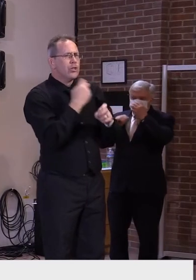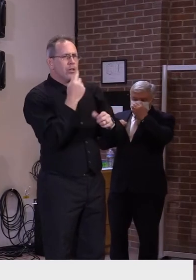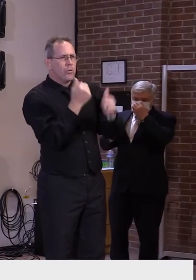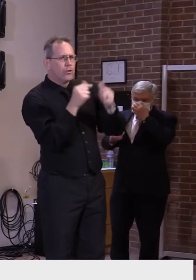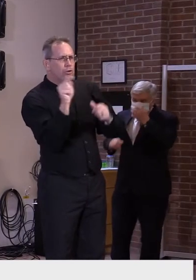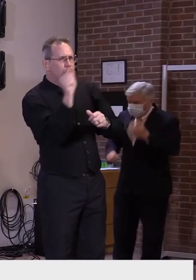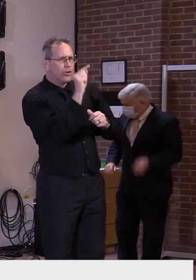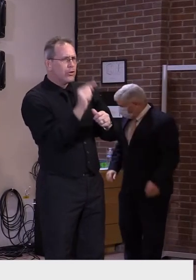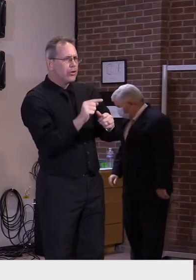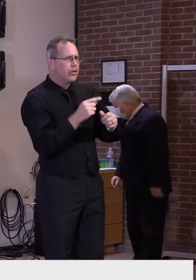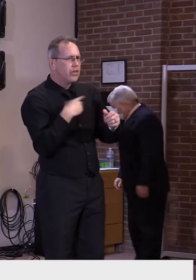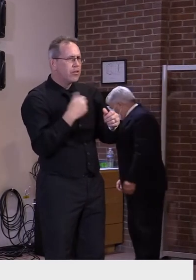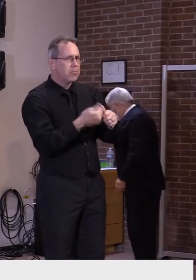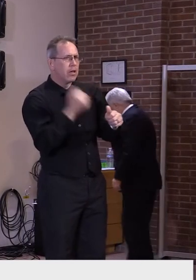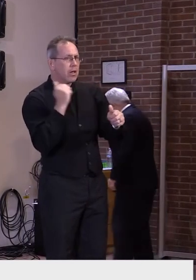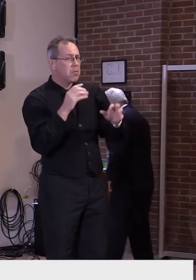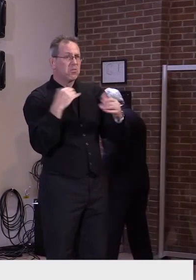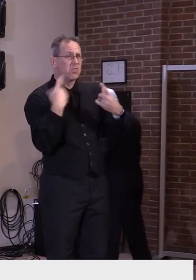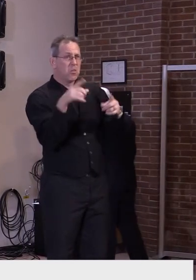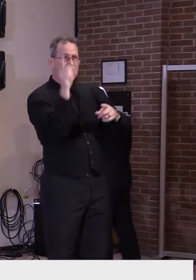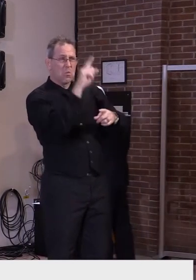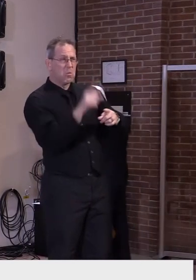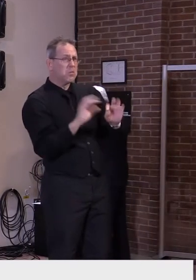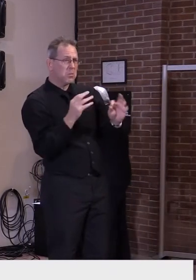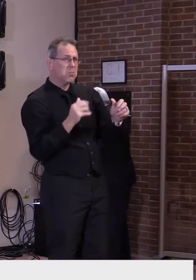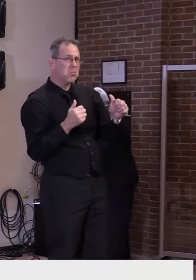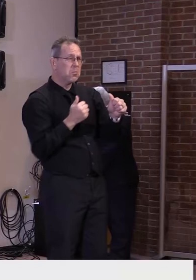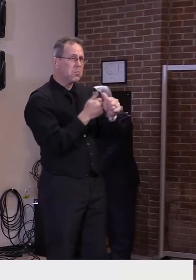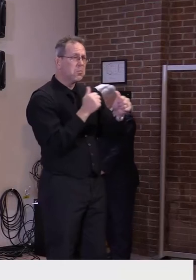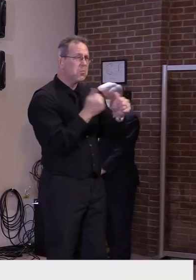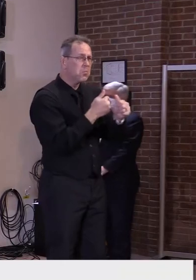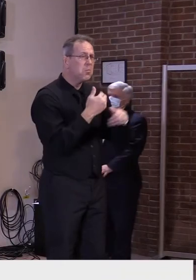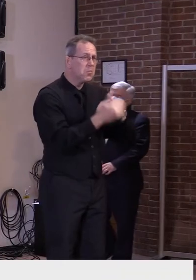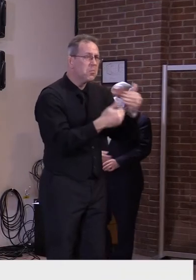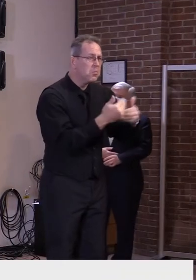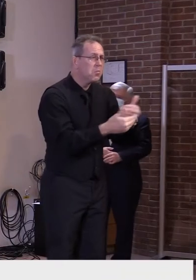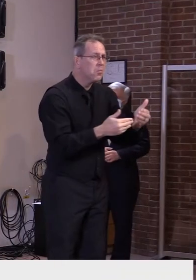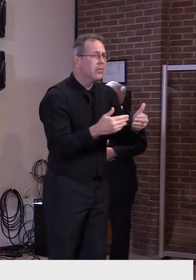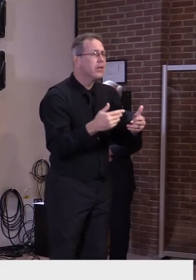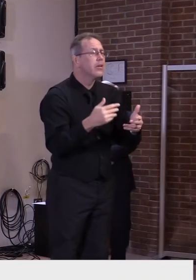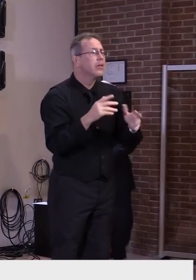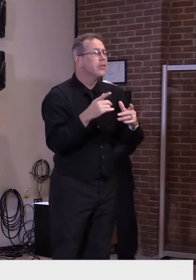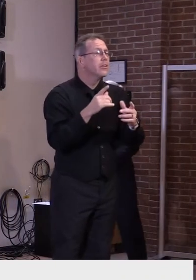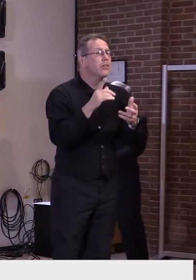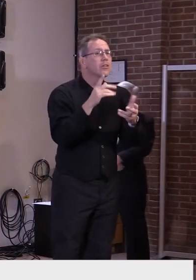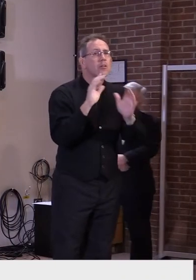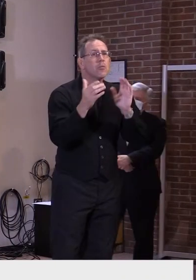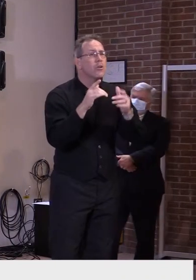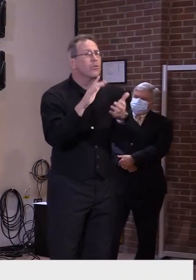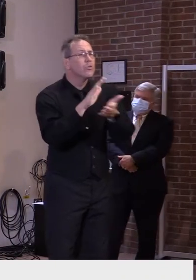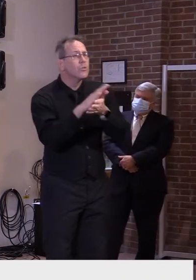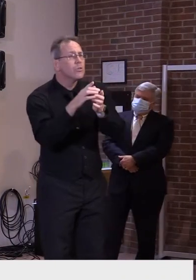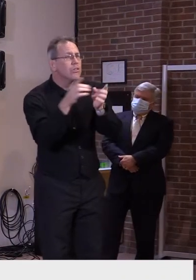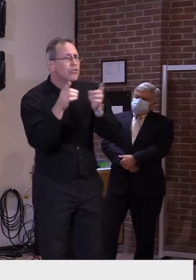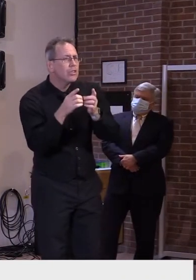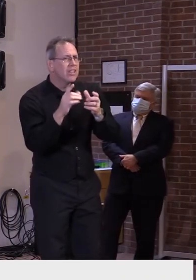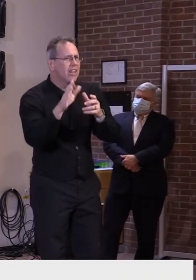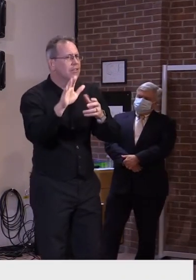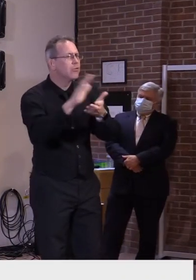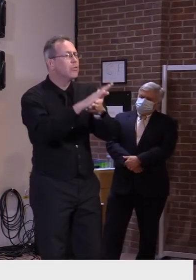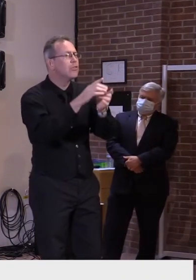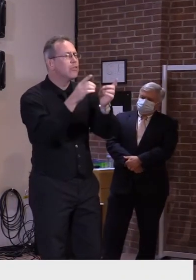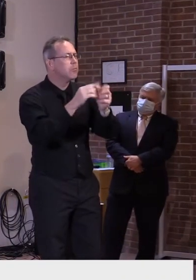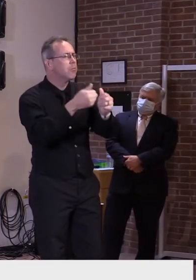solving on the part of the state, also on the part of local school districts to meet the demand, which is, again, really good to see. But I don't think the